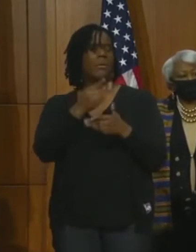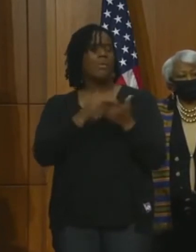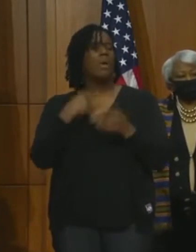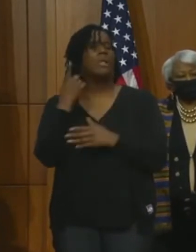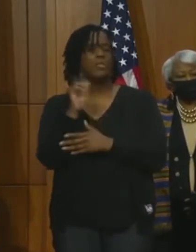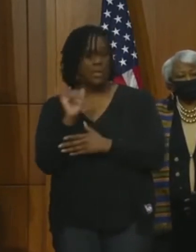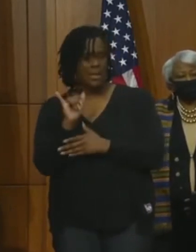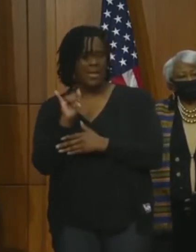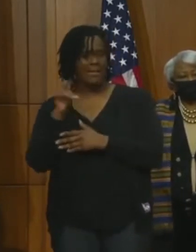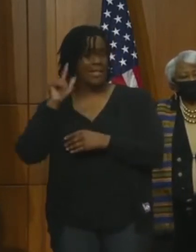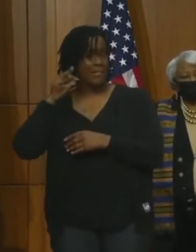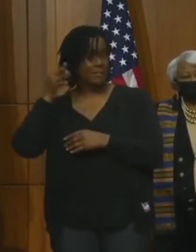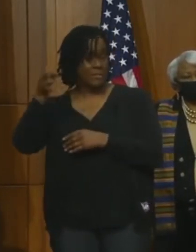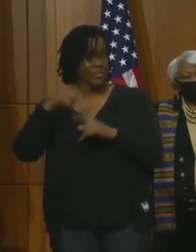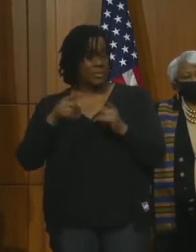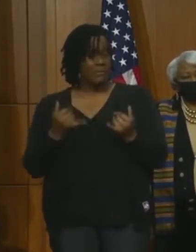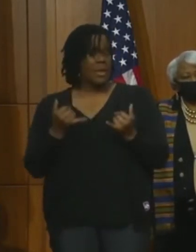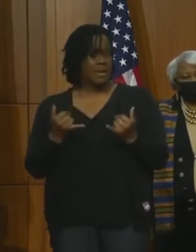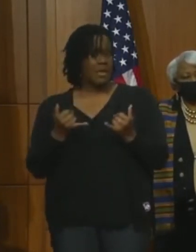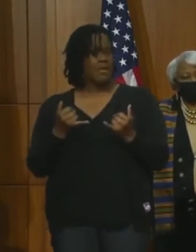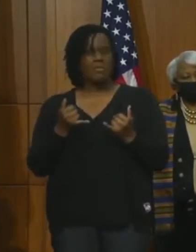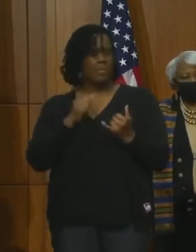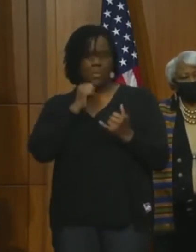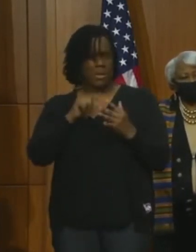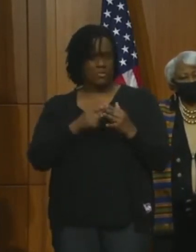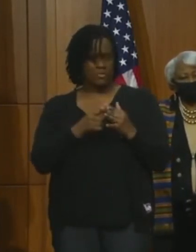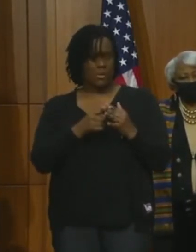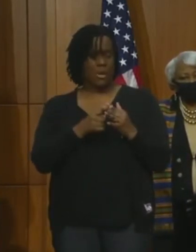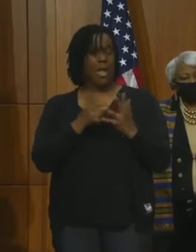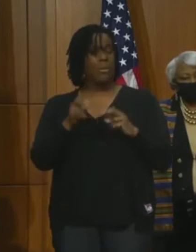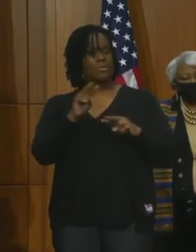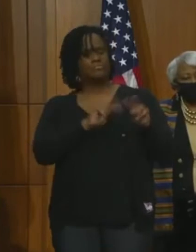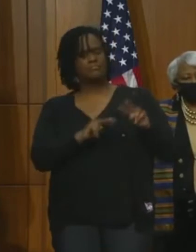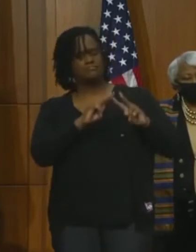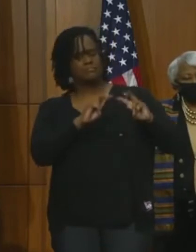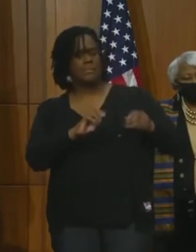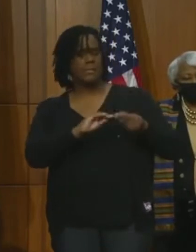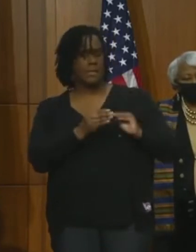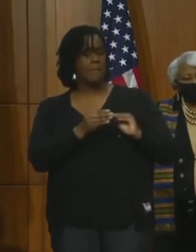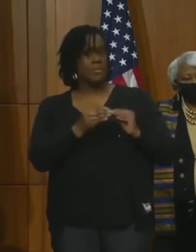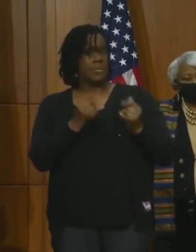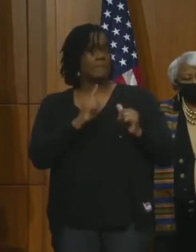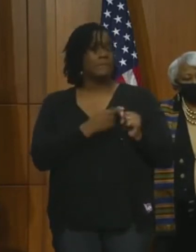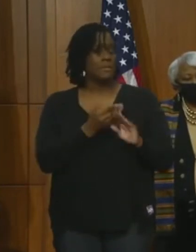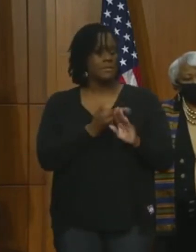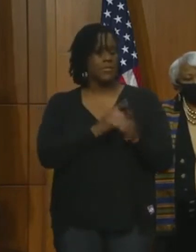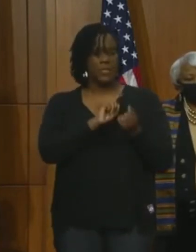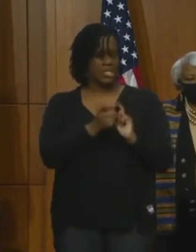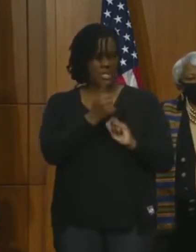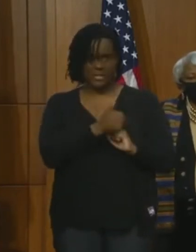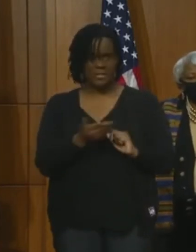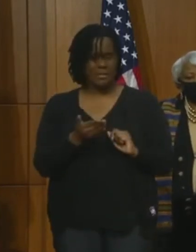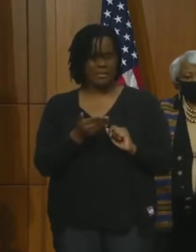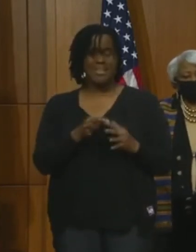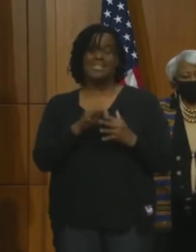days, but I want to have more time to see how the numbers look before we make changes, especially as